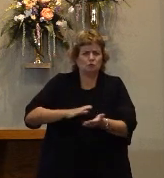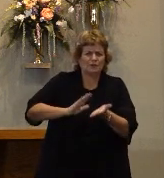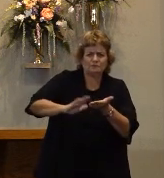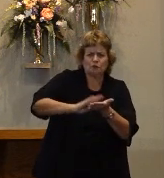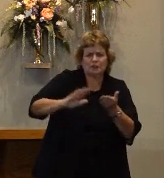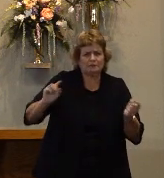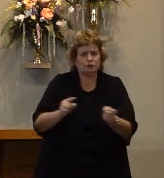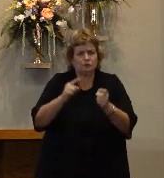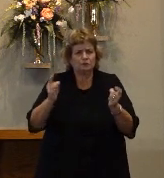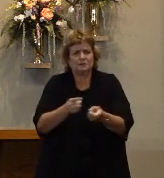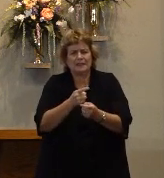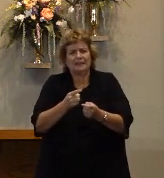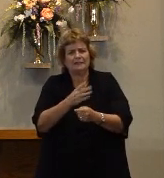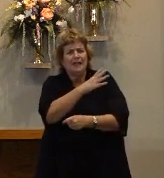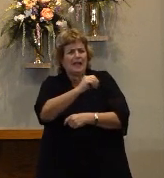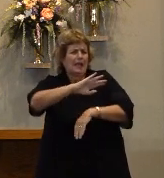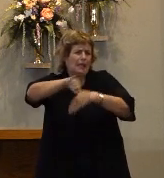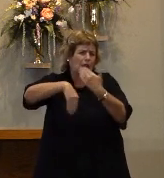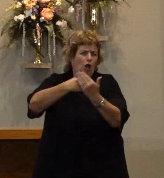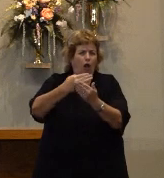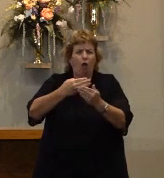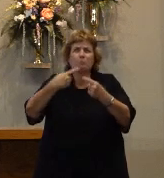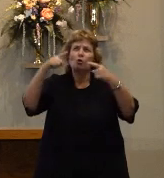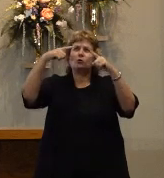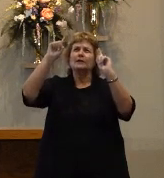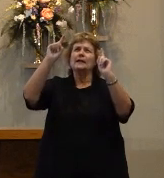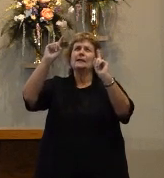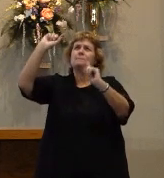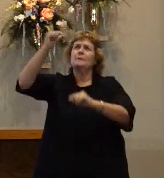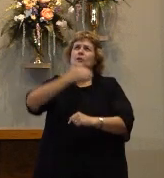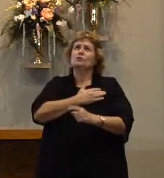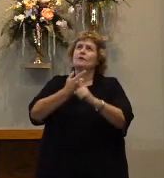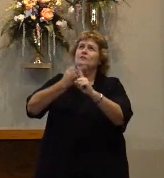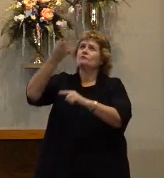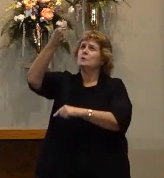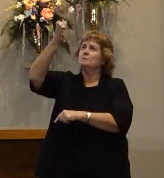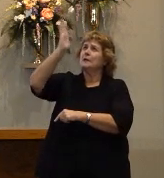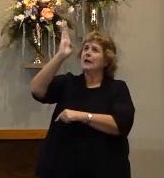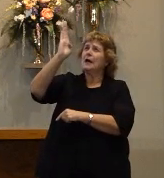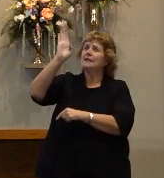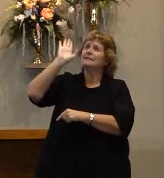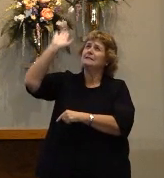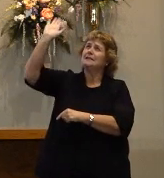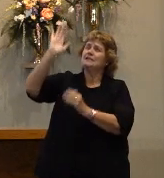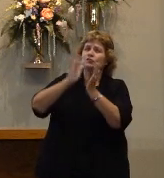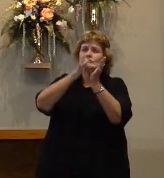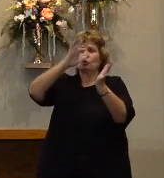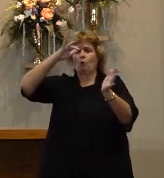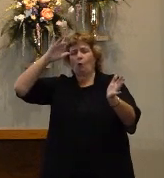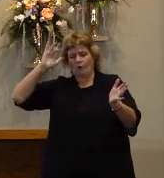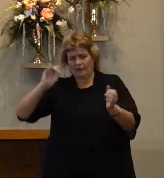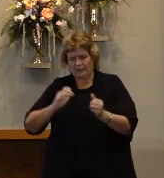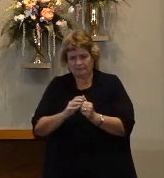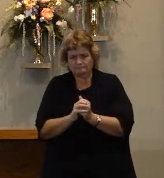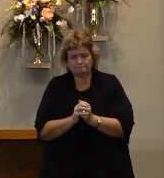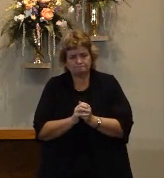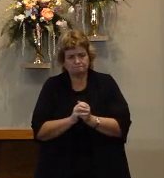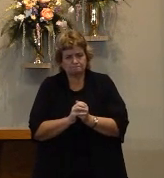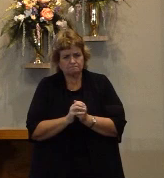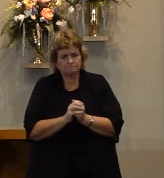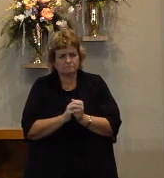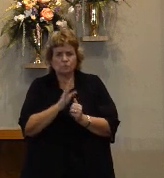the grace of God all to his glory. Speaking of partnership, many of you partner with us